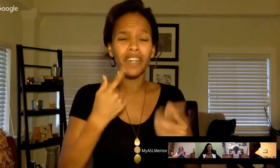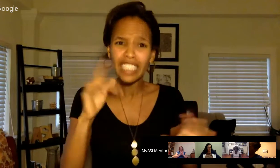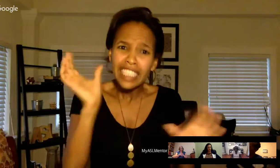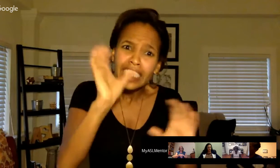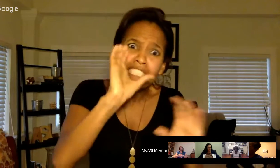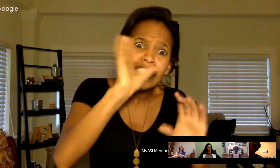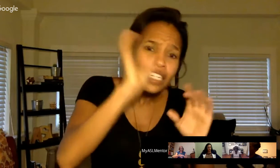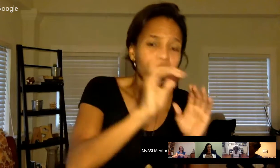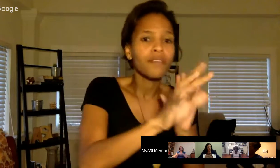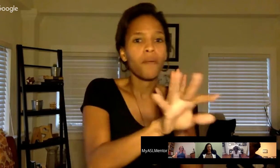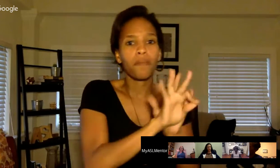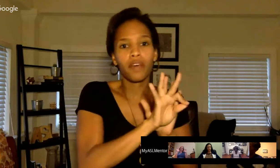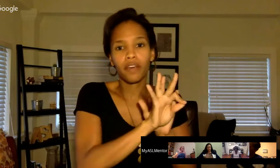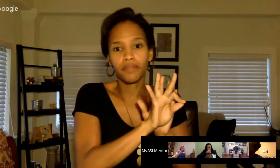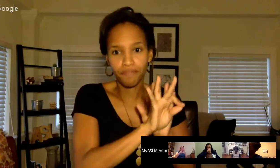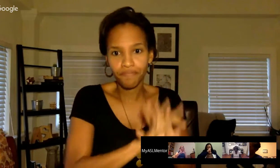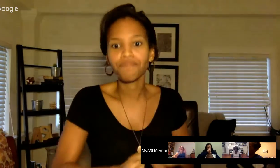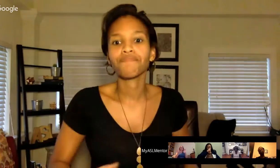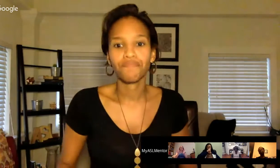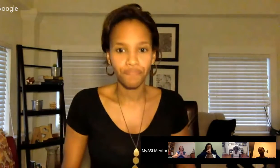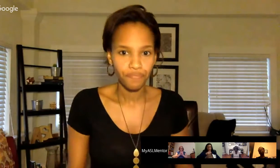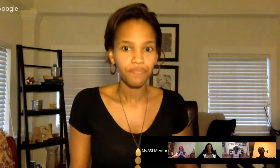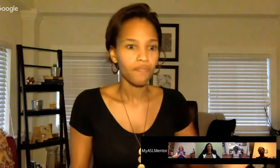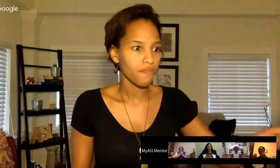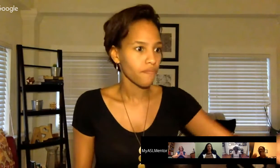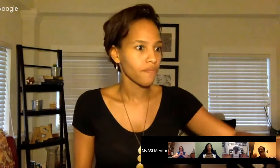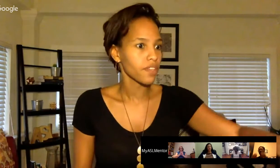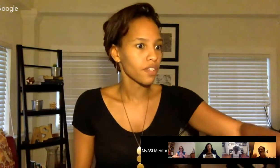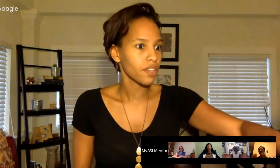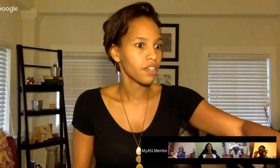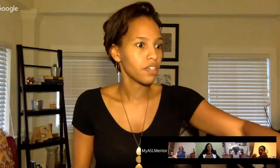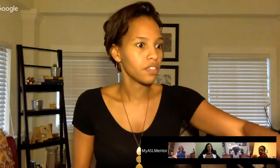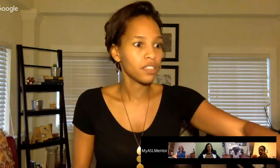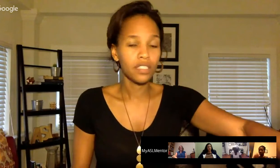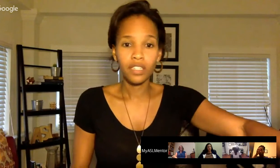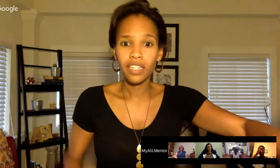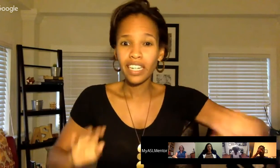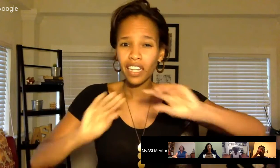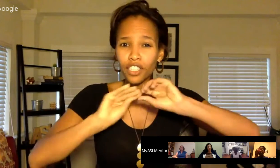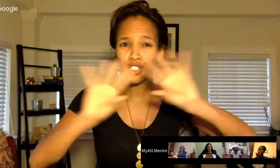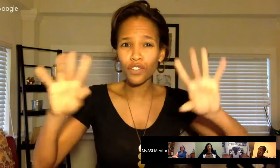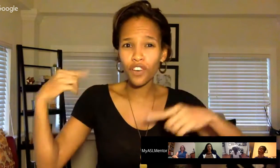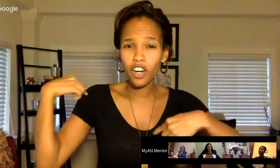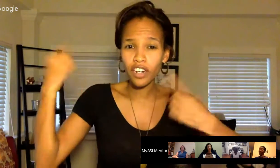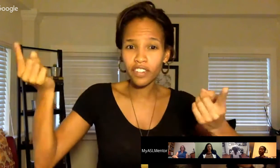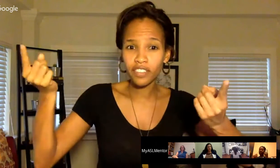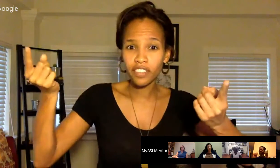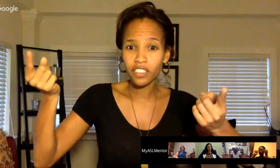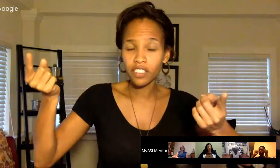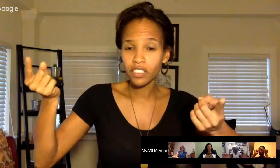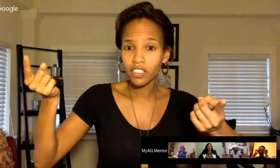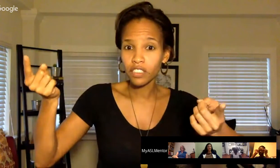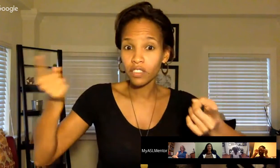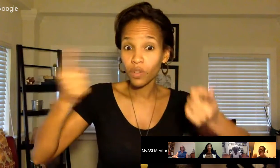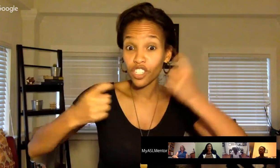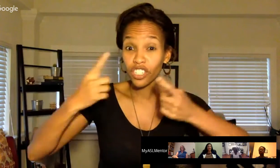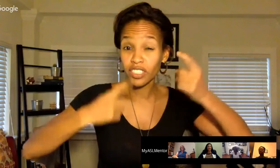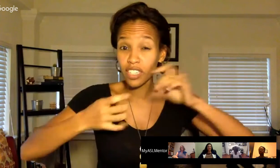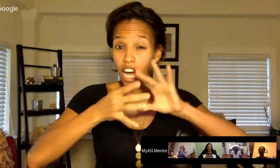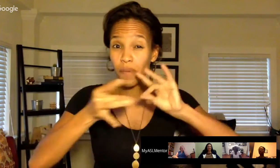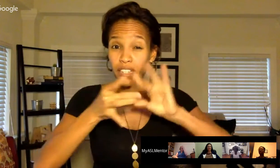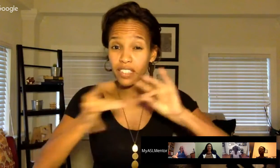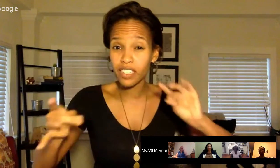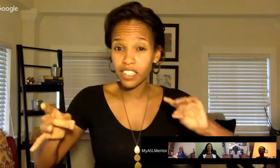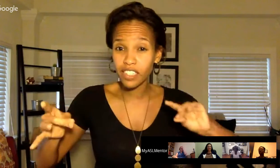but pick. Clear so far?